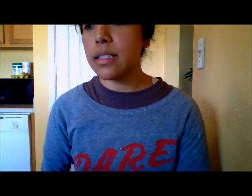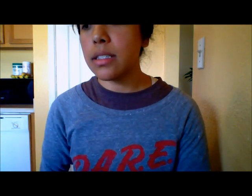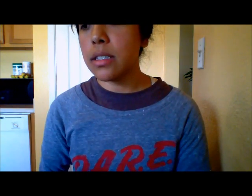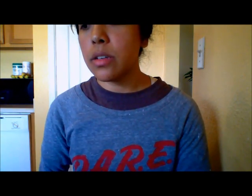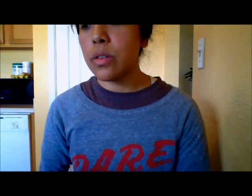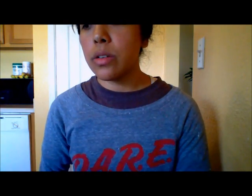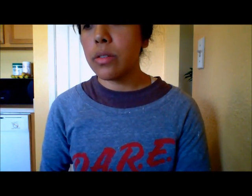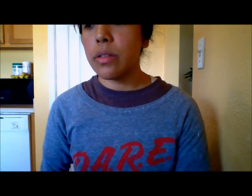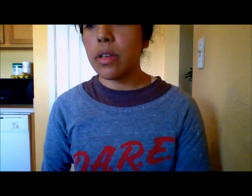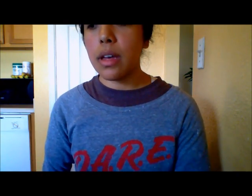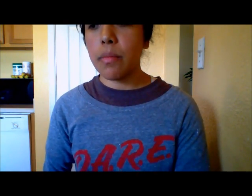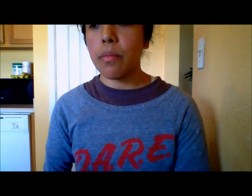gas,